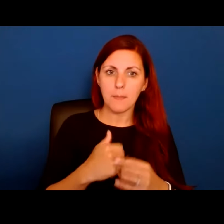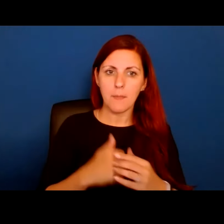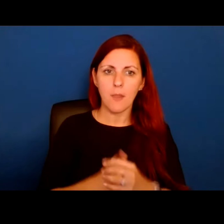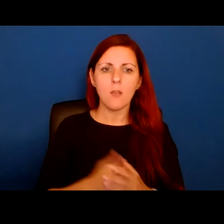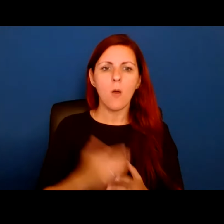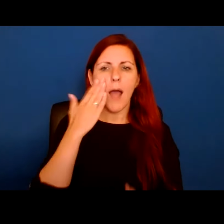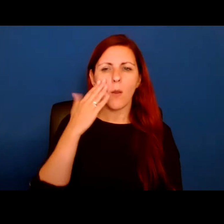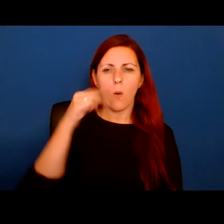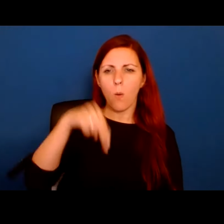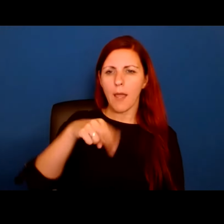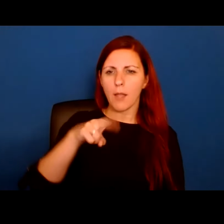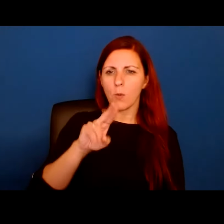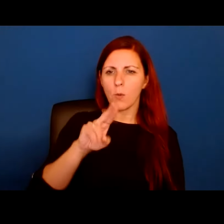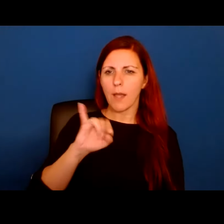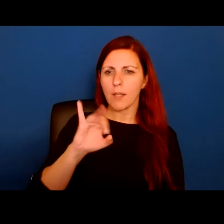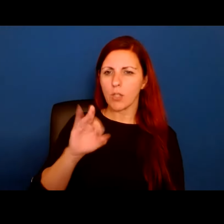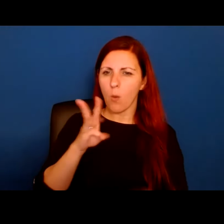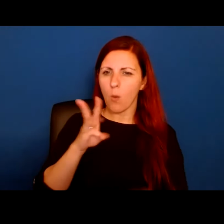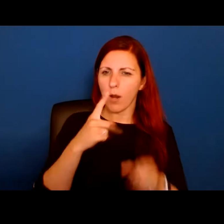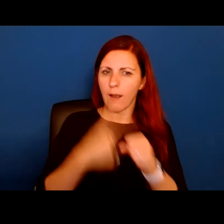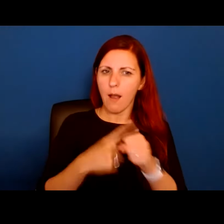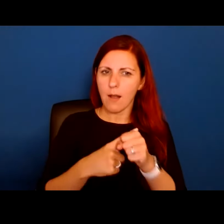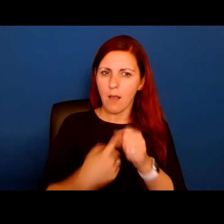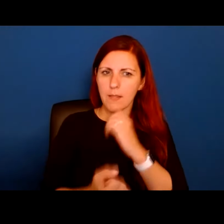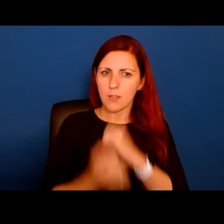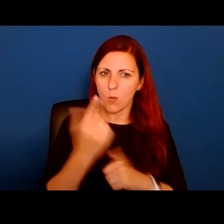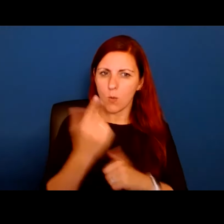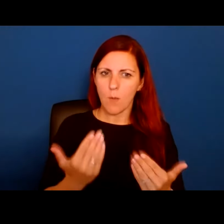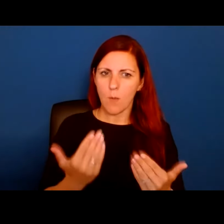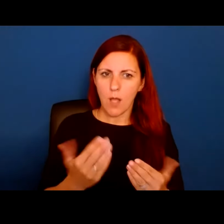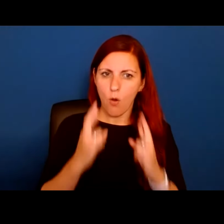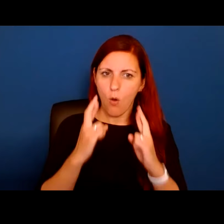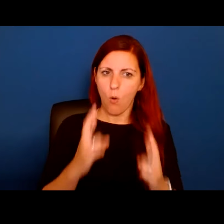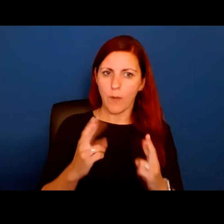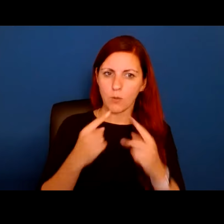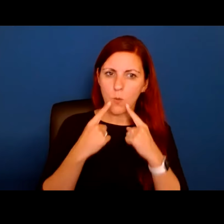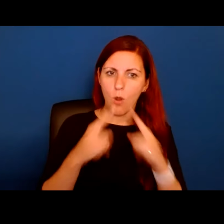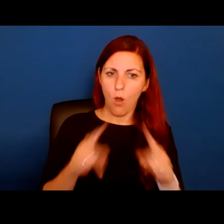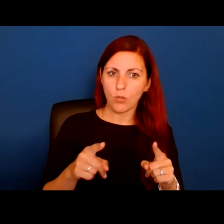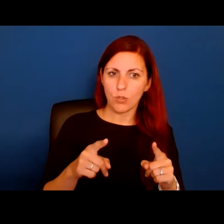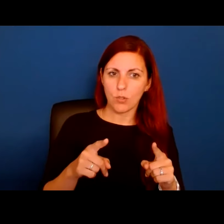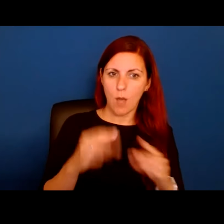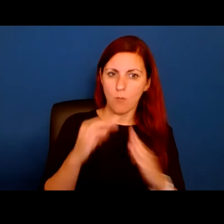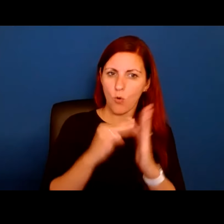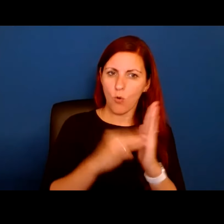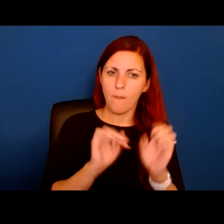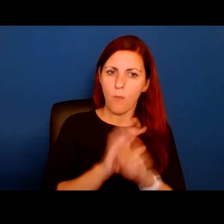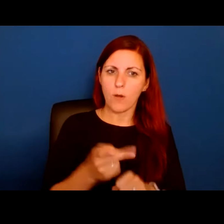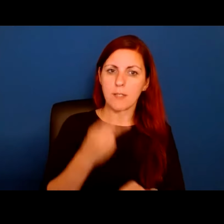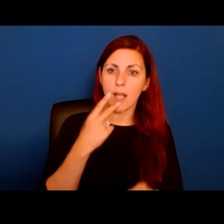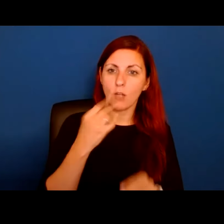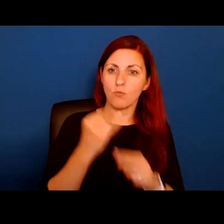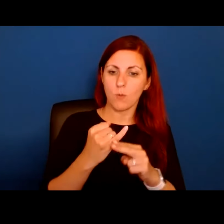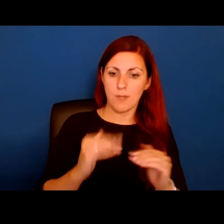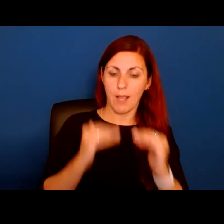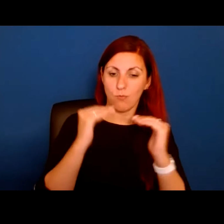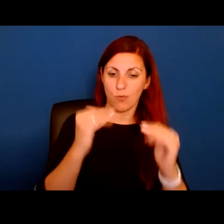very hard on this particular issue at the moment and hope to launch a consent education program for second level students very soon. And that'll be very welcome.